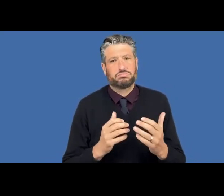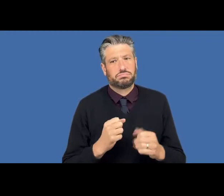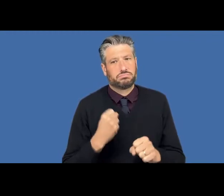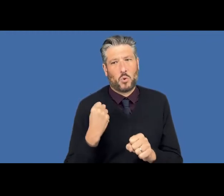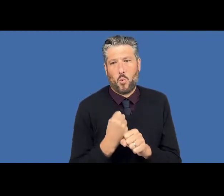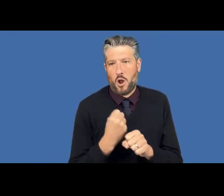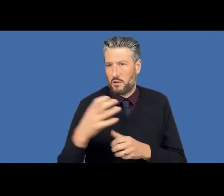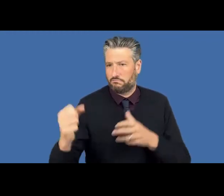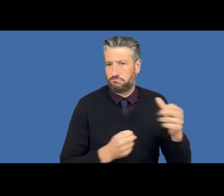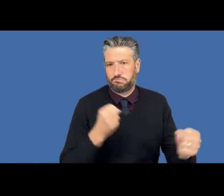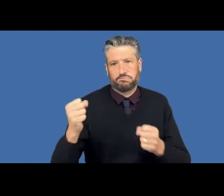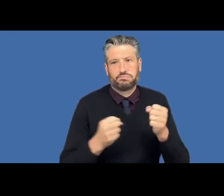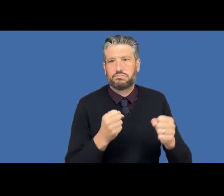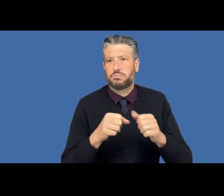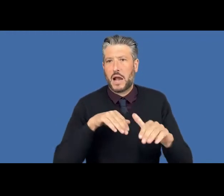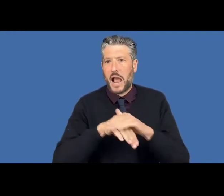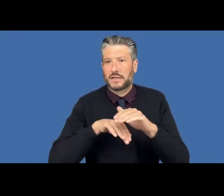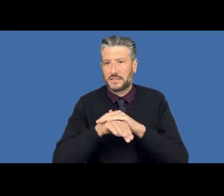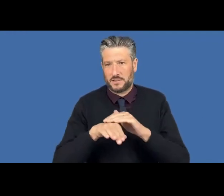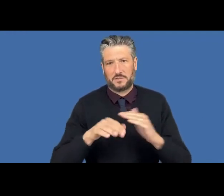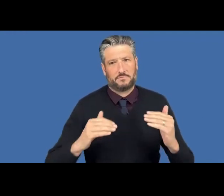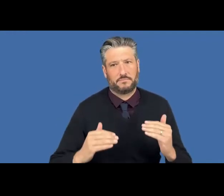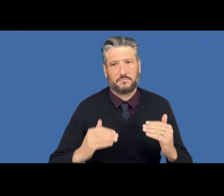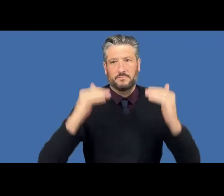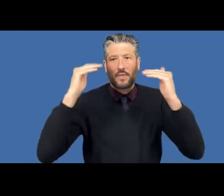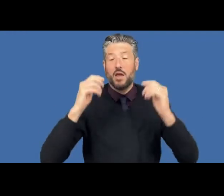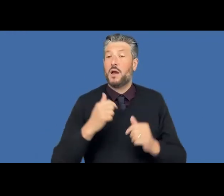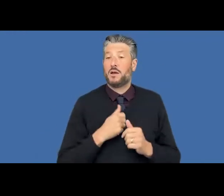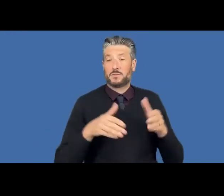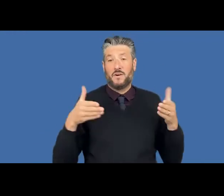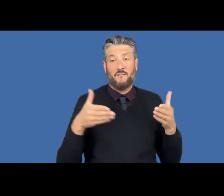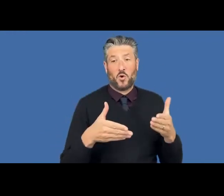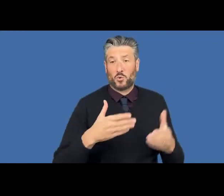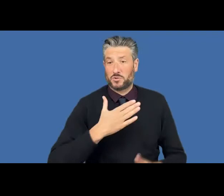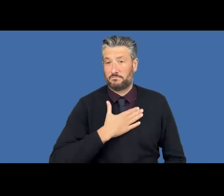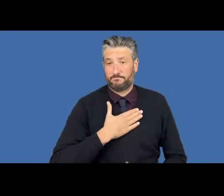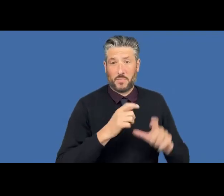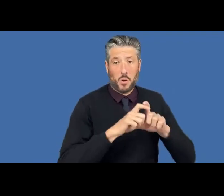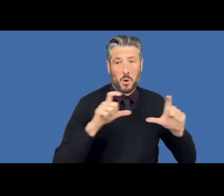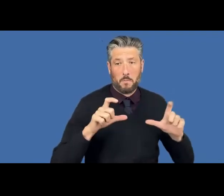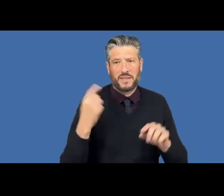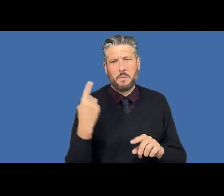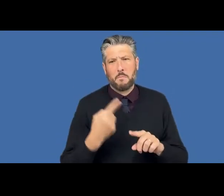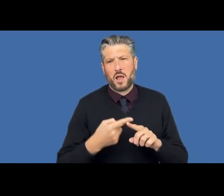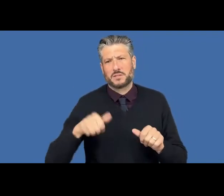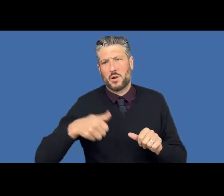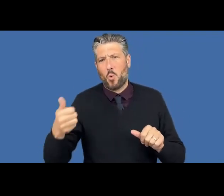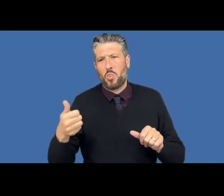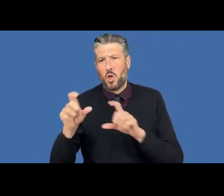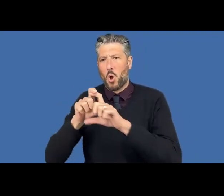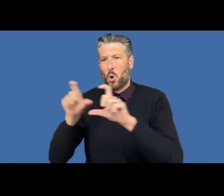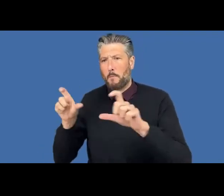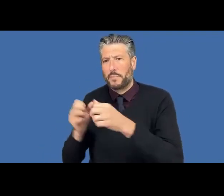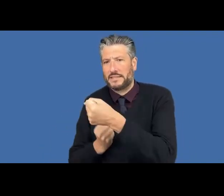on inside and outside of our organization, and it really concentrates on a number of